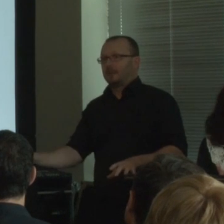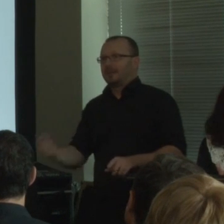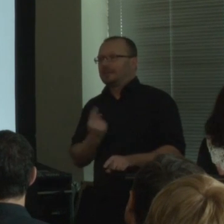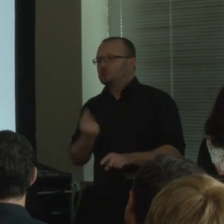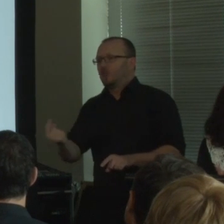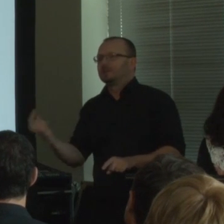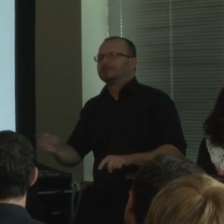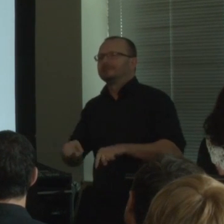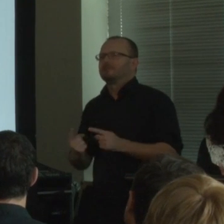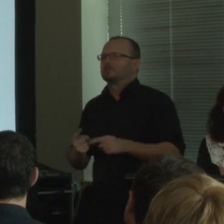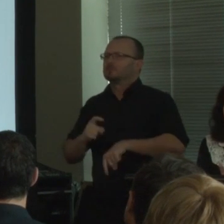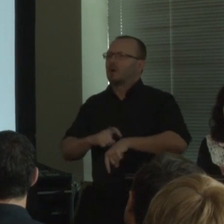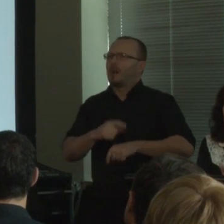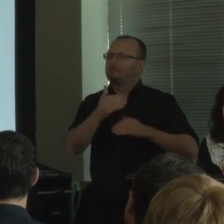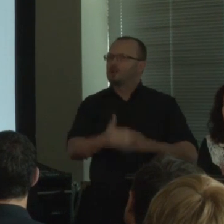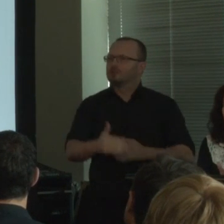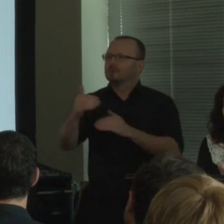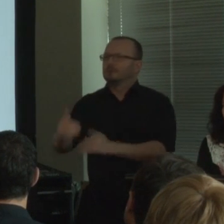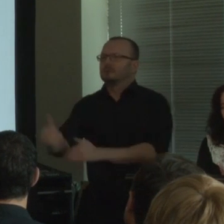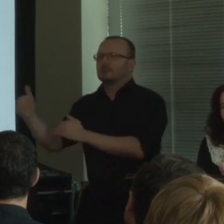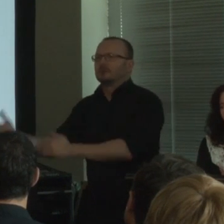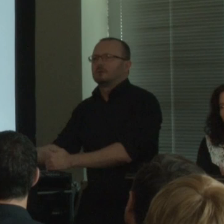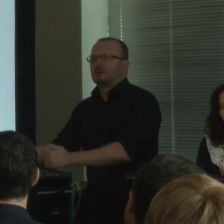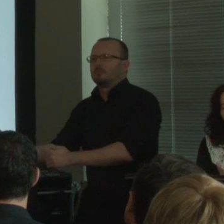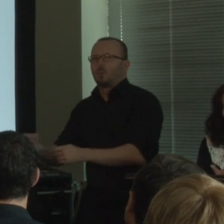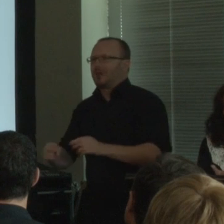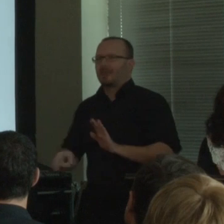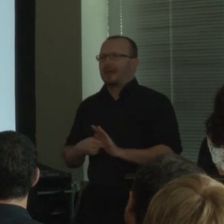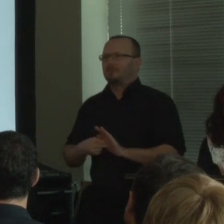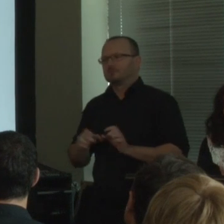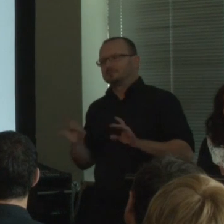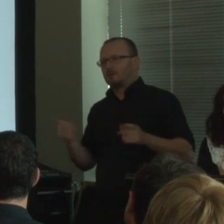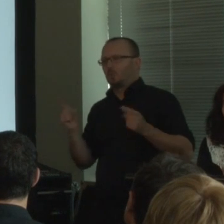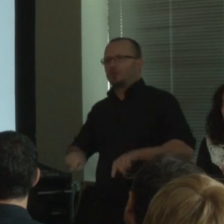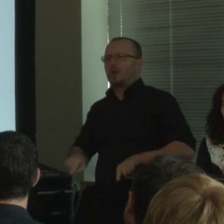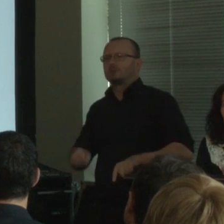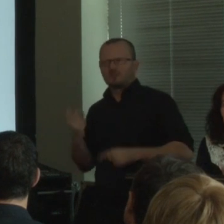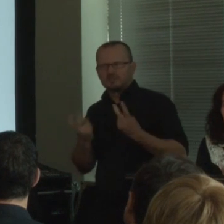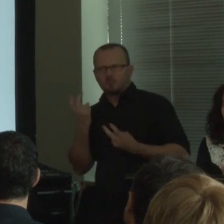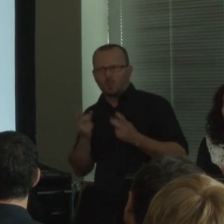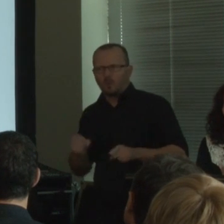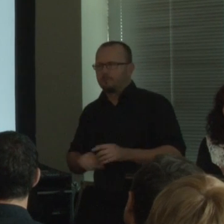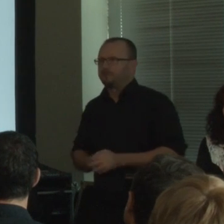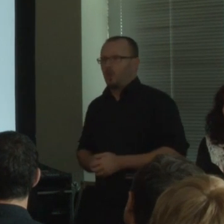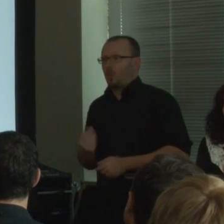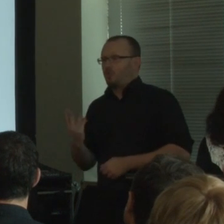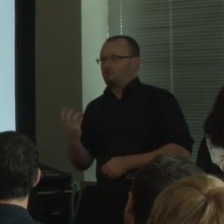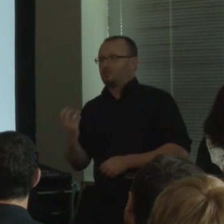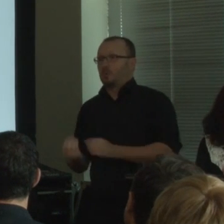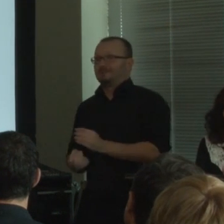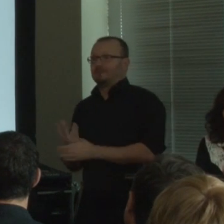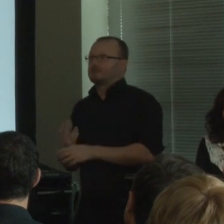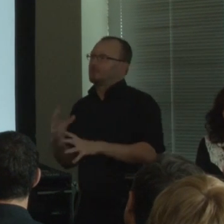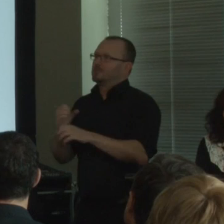period. But we haven't labelled them. You've got to kind of work that one out. We've got another three in development, so eventually we'll have six